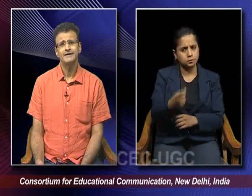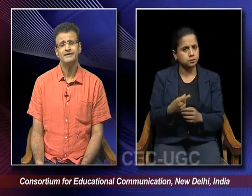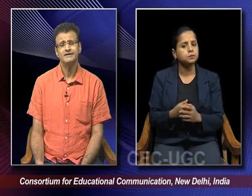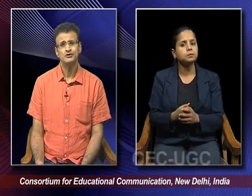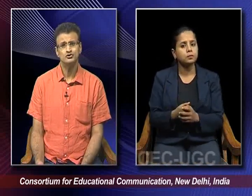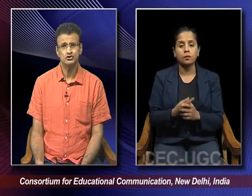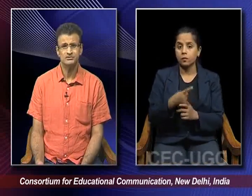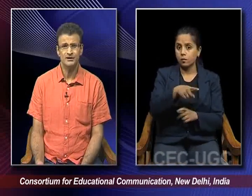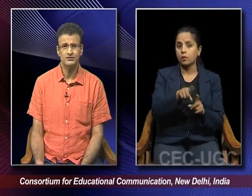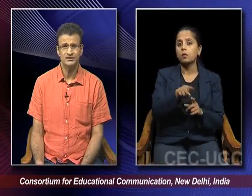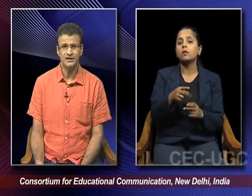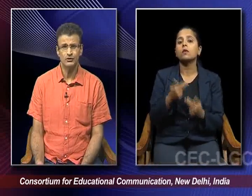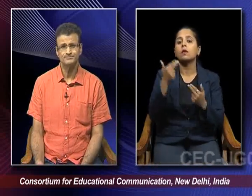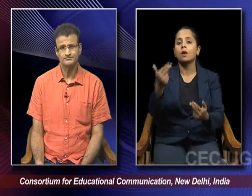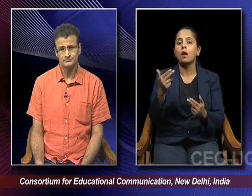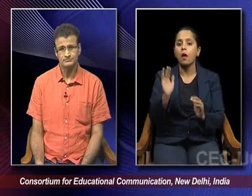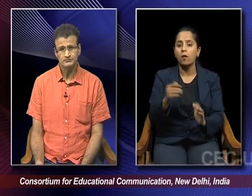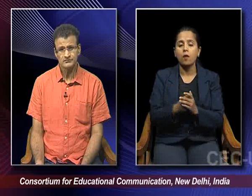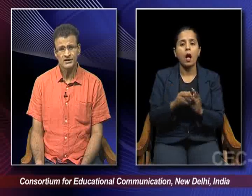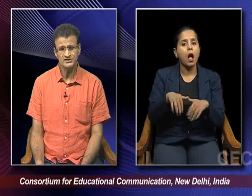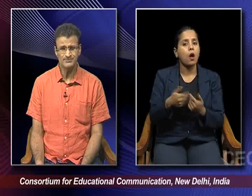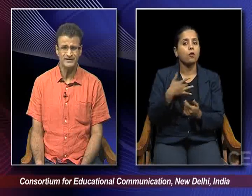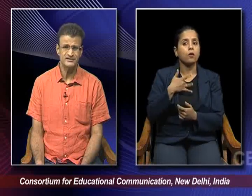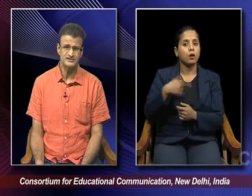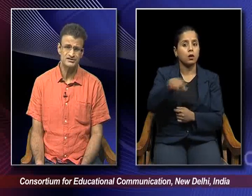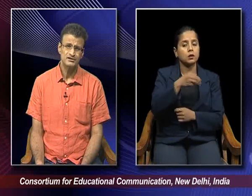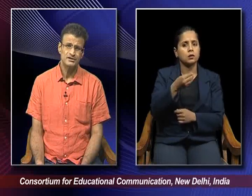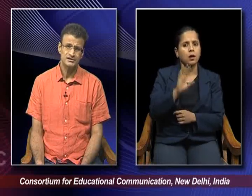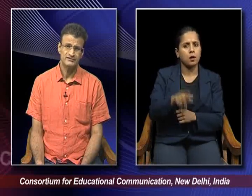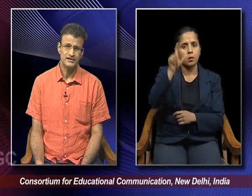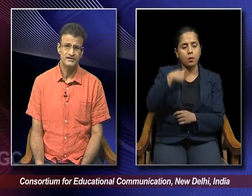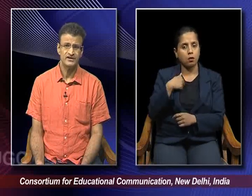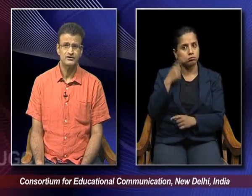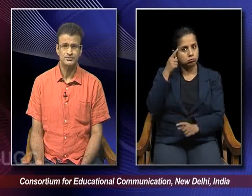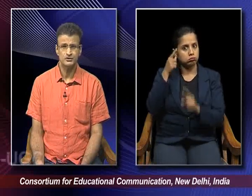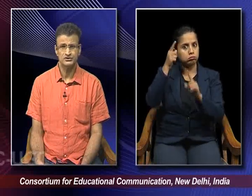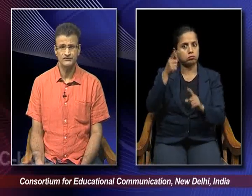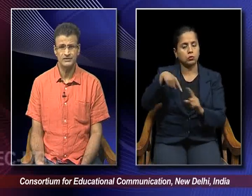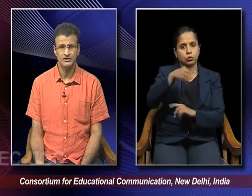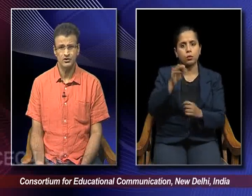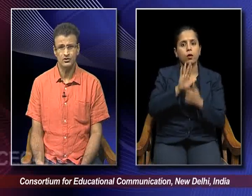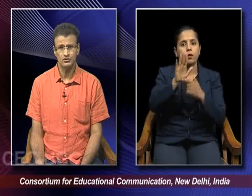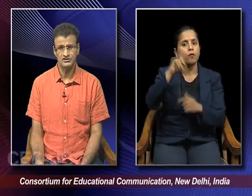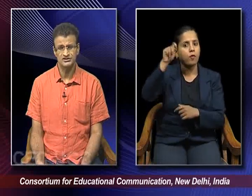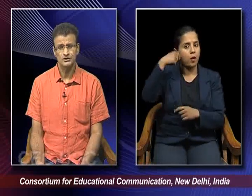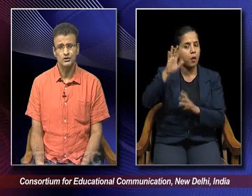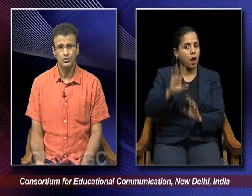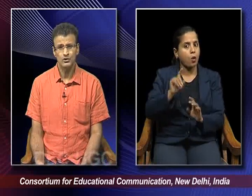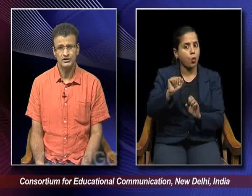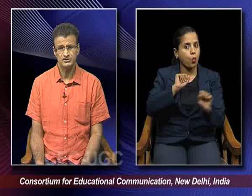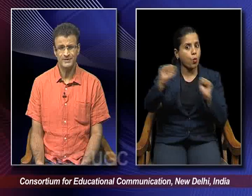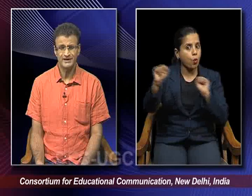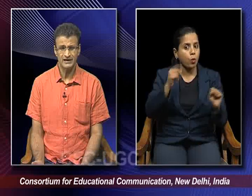And he also talks about that how some patriots, they were endeavoring to produce a film record on his